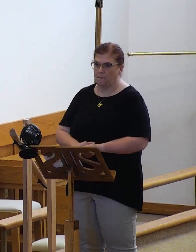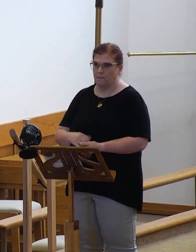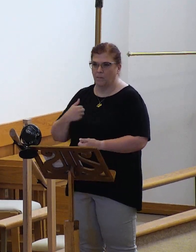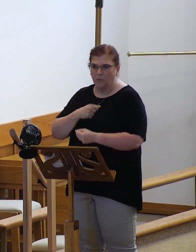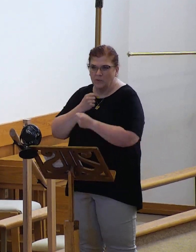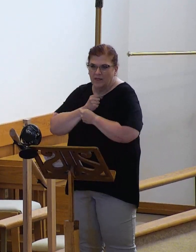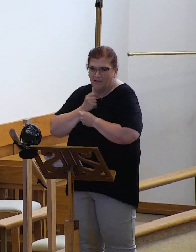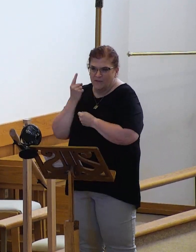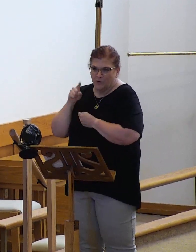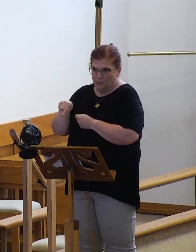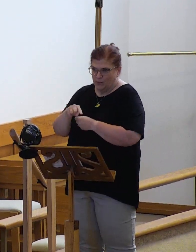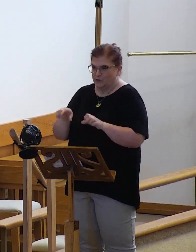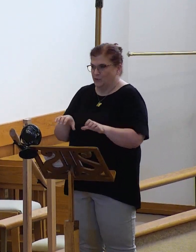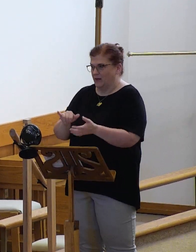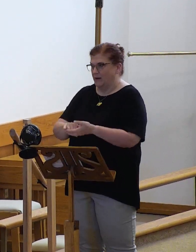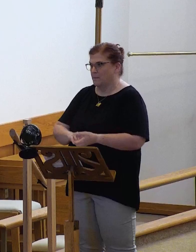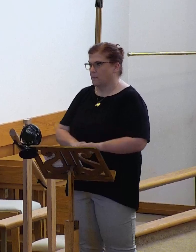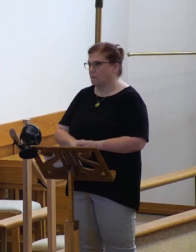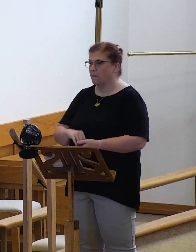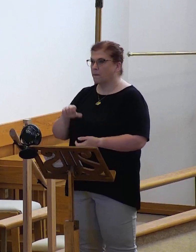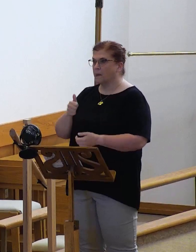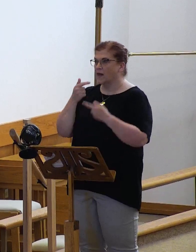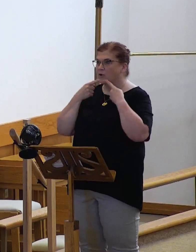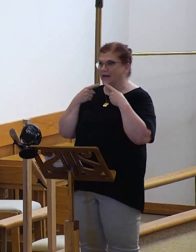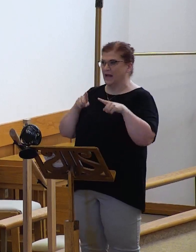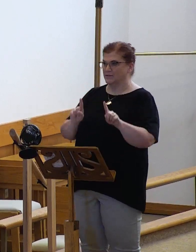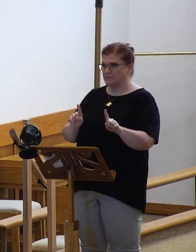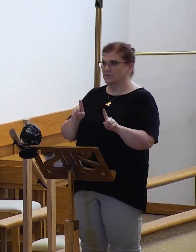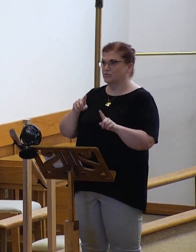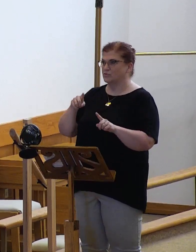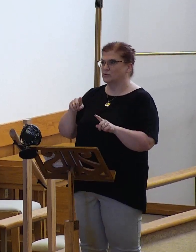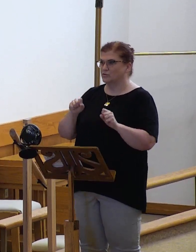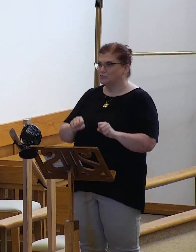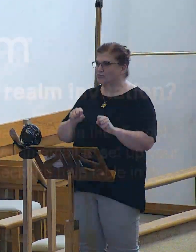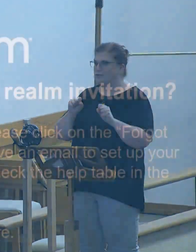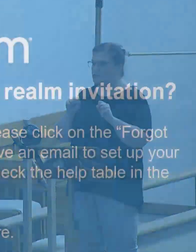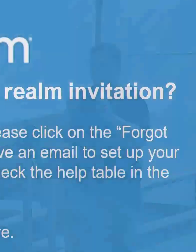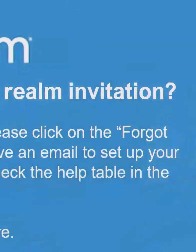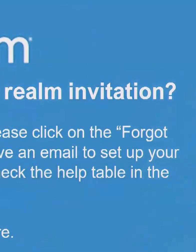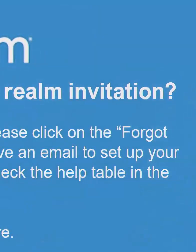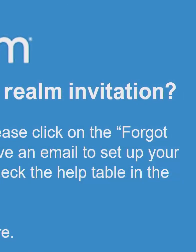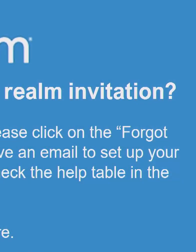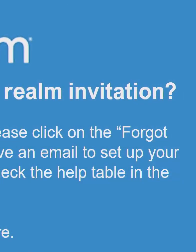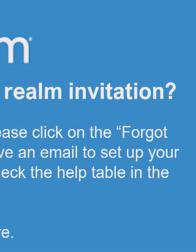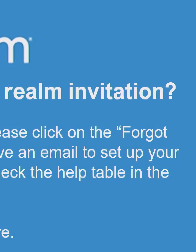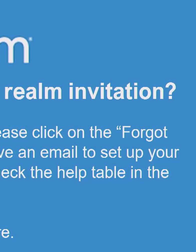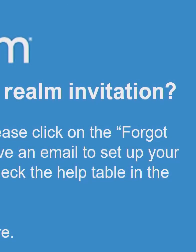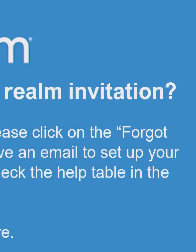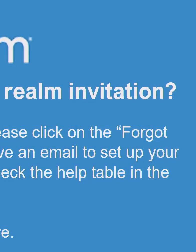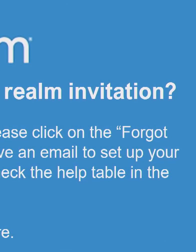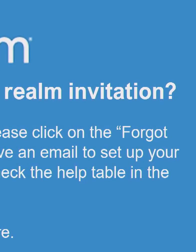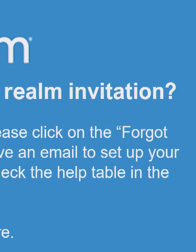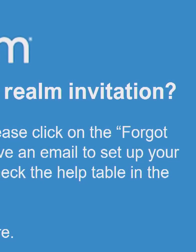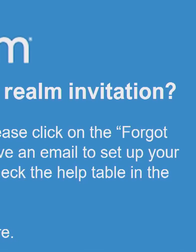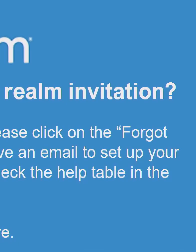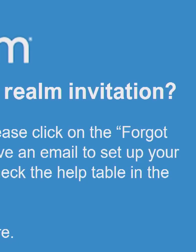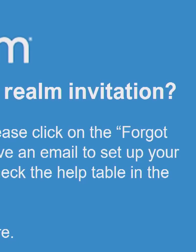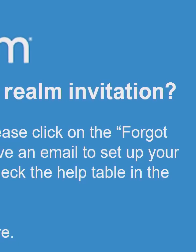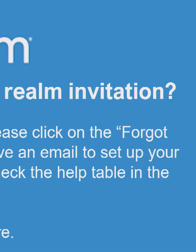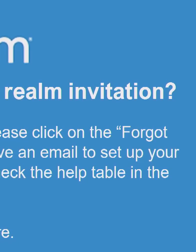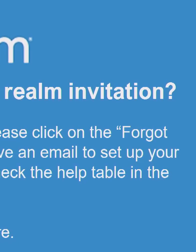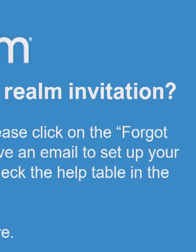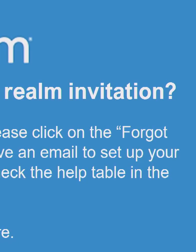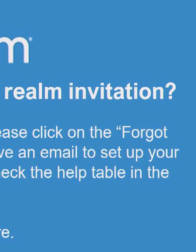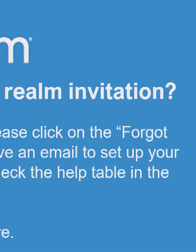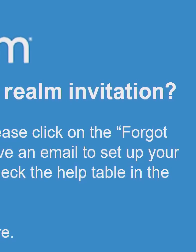for you to do that. There's some other announcements that you can take a look at on the Wednesday